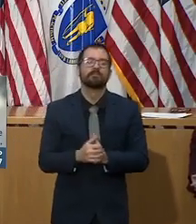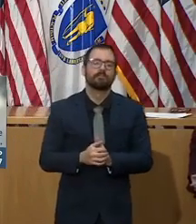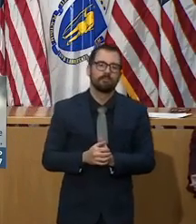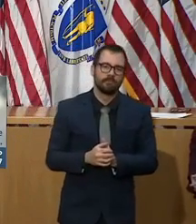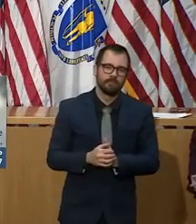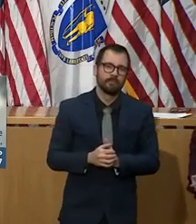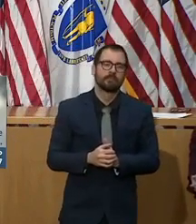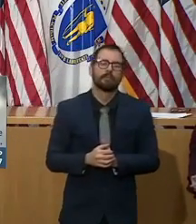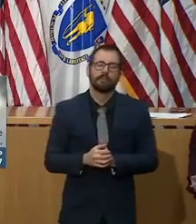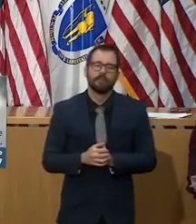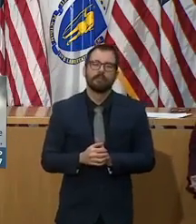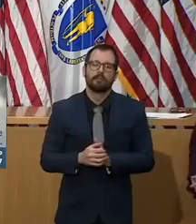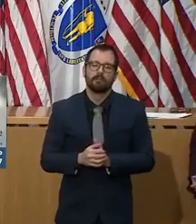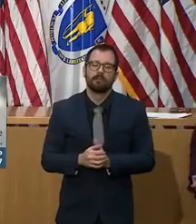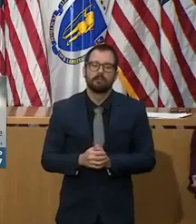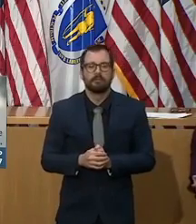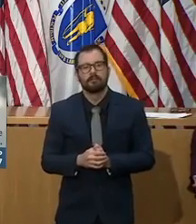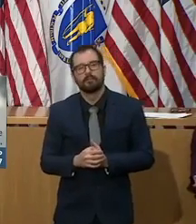expect that